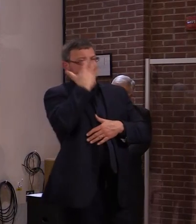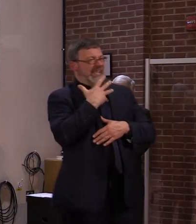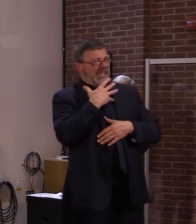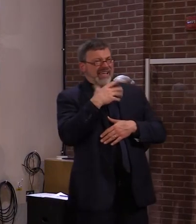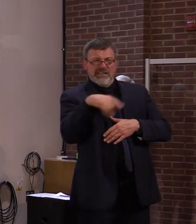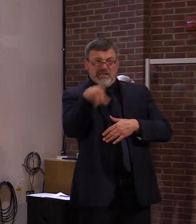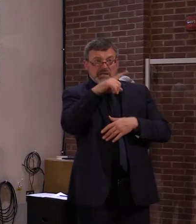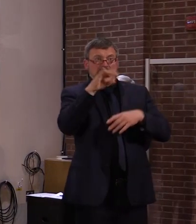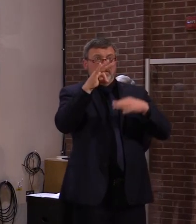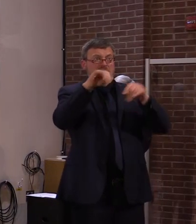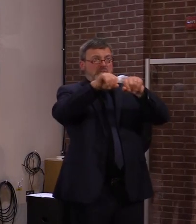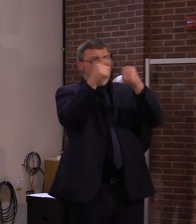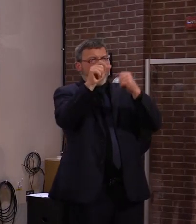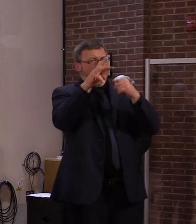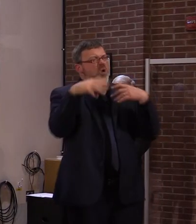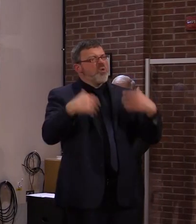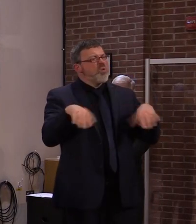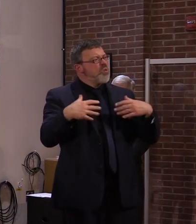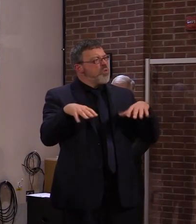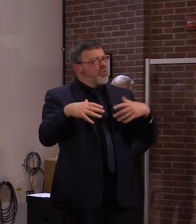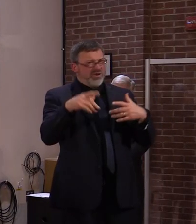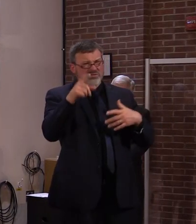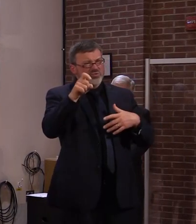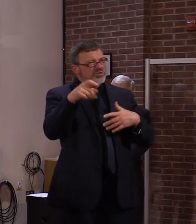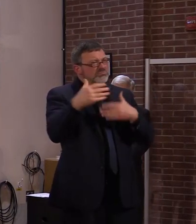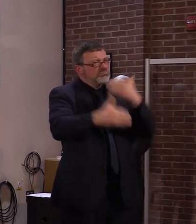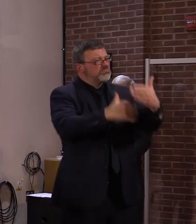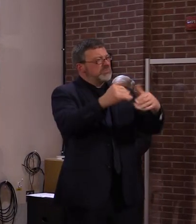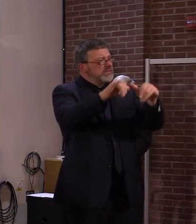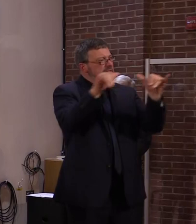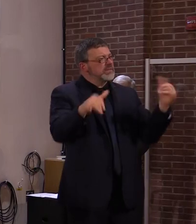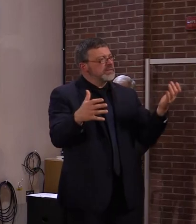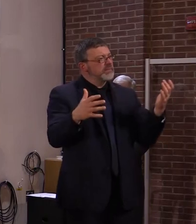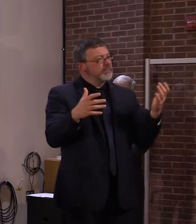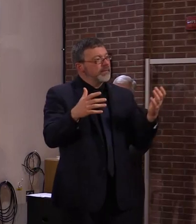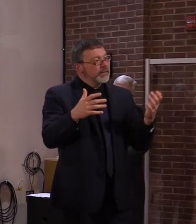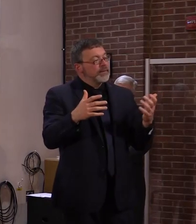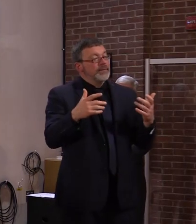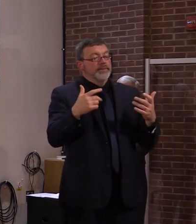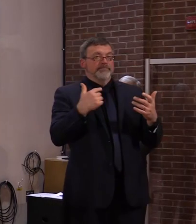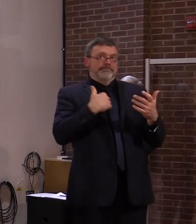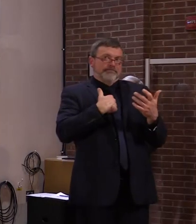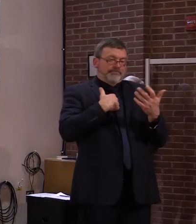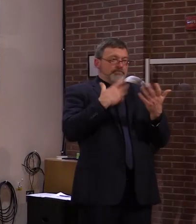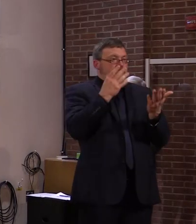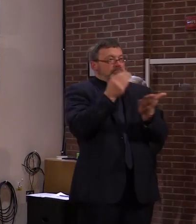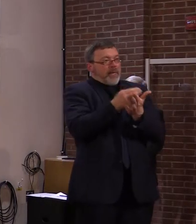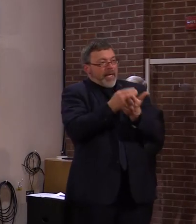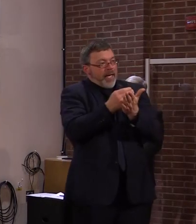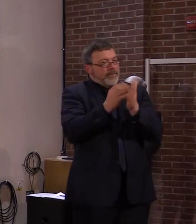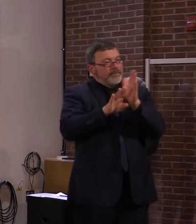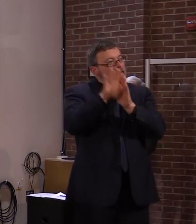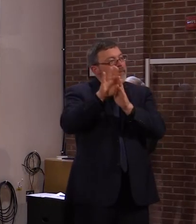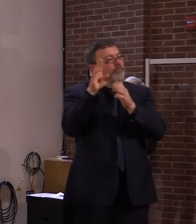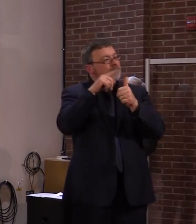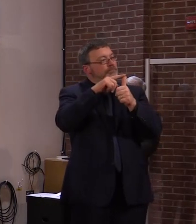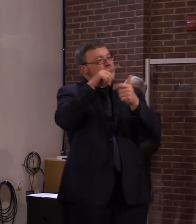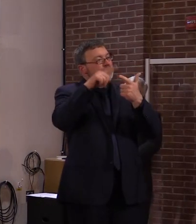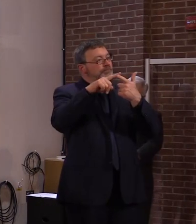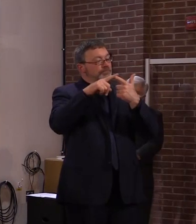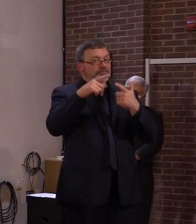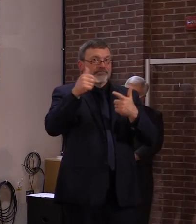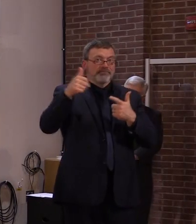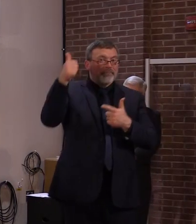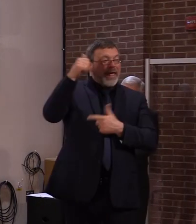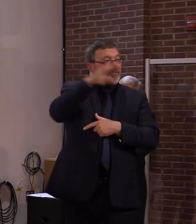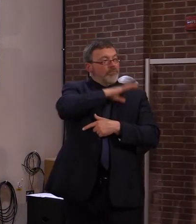Your second question is about the budget development. We are a third branch of government. We're the executive branch, the legislative branch,